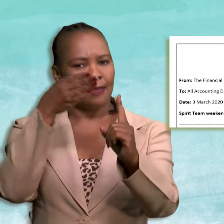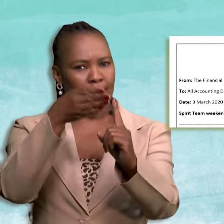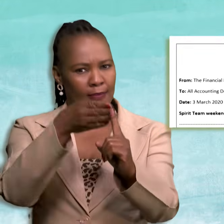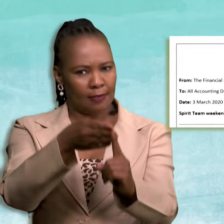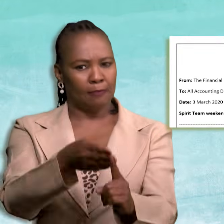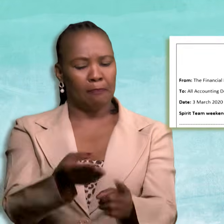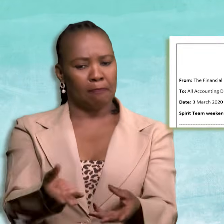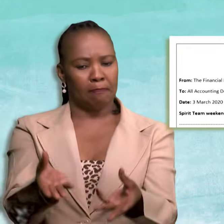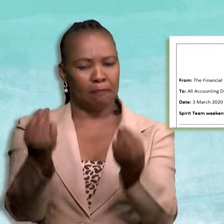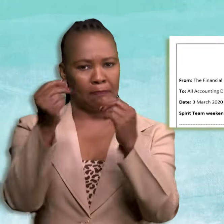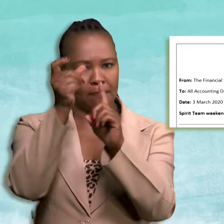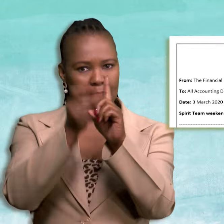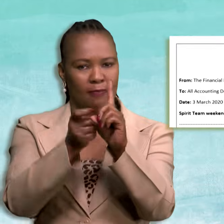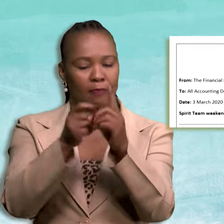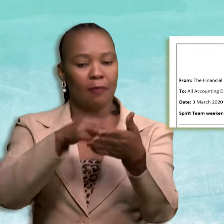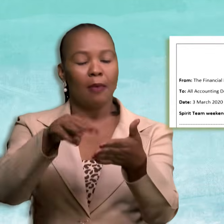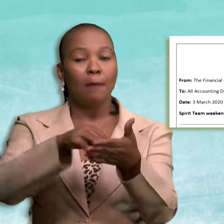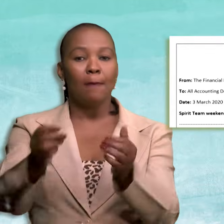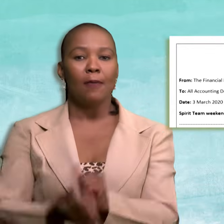of the memo,